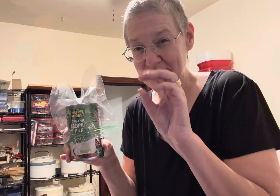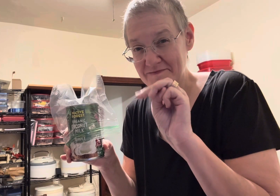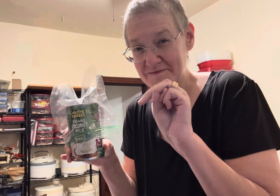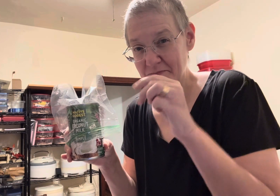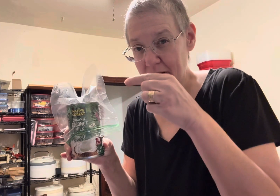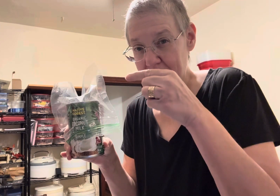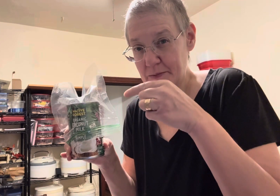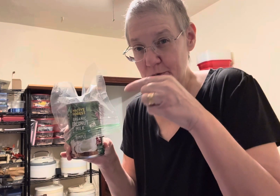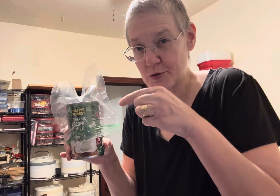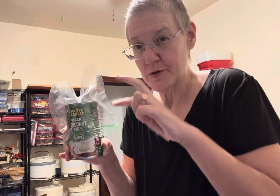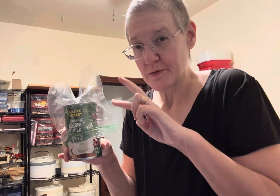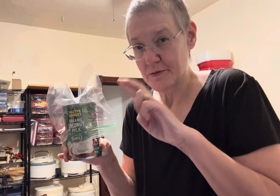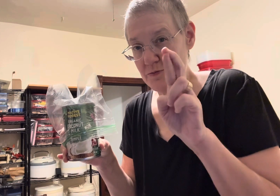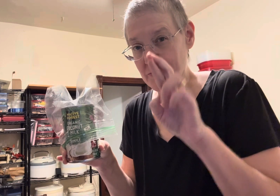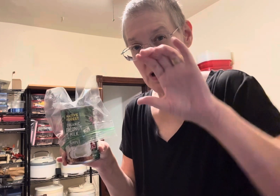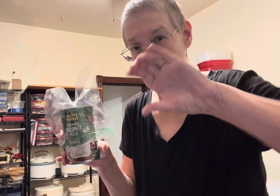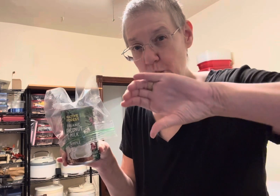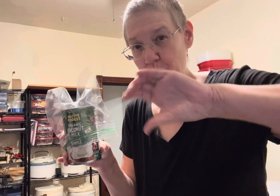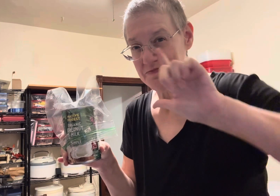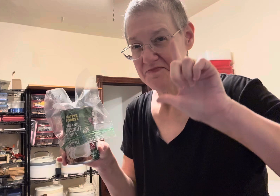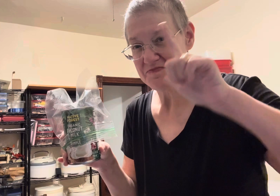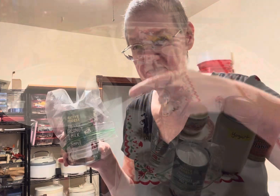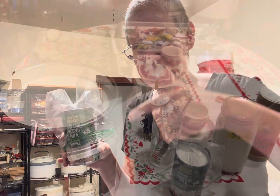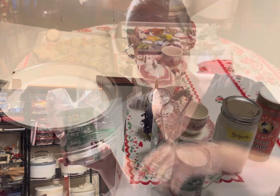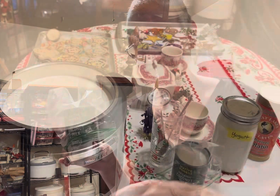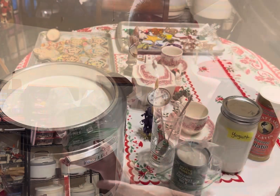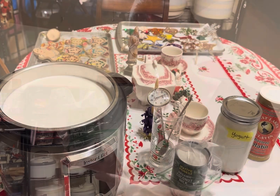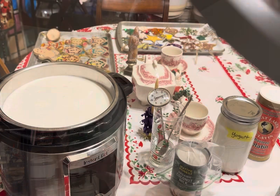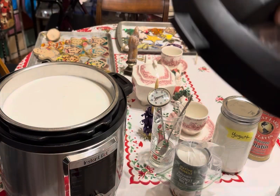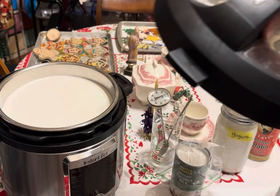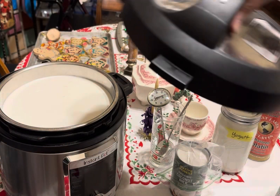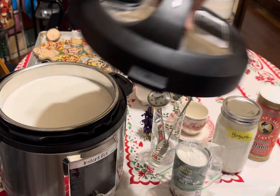Now we're going to leave this out at room temperature. It'll be ready to add in later.